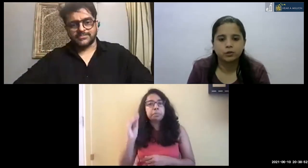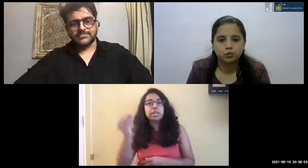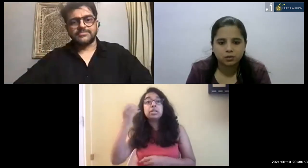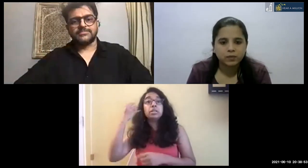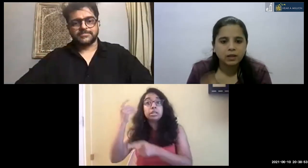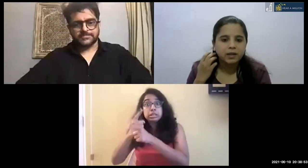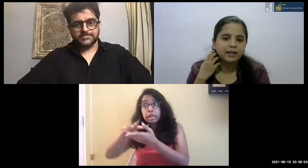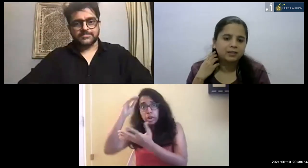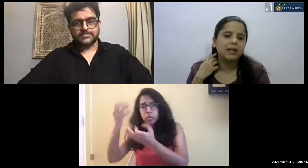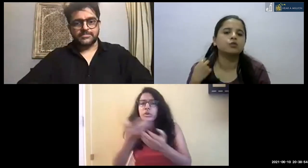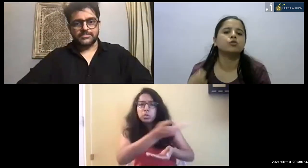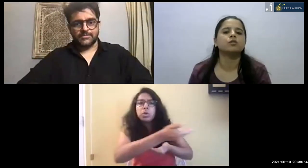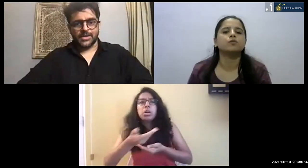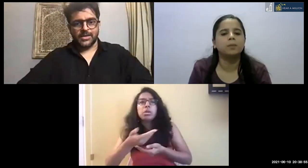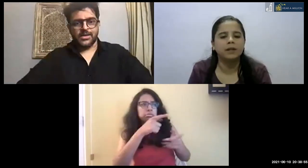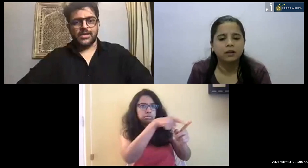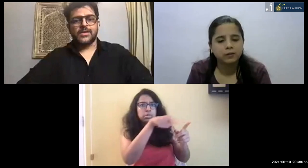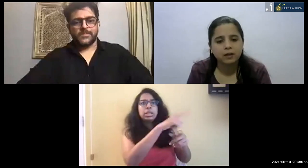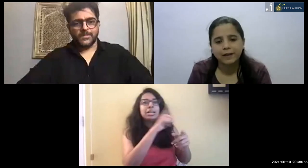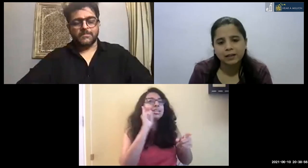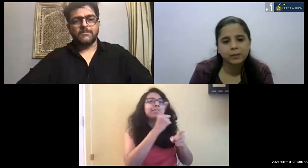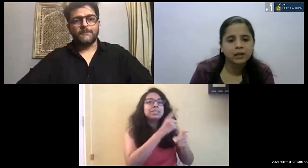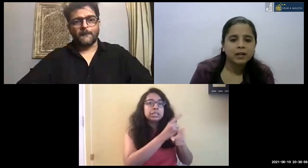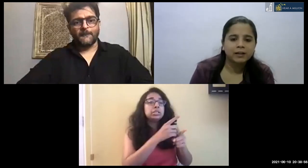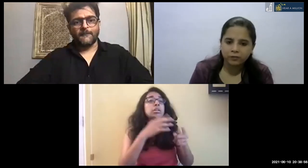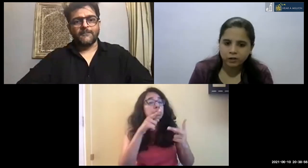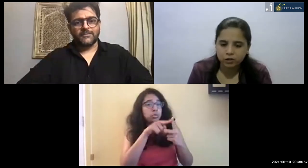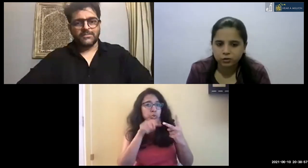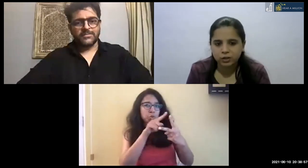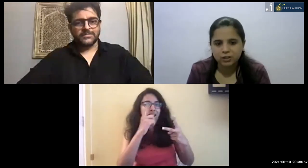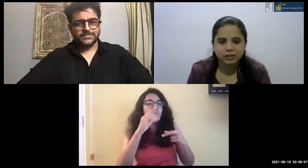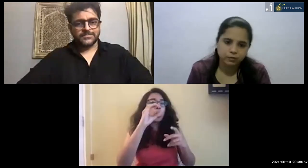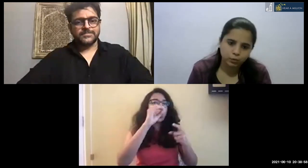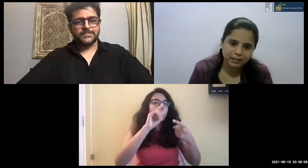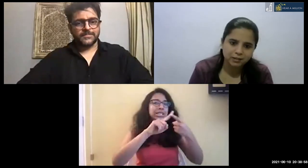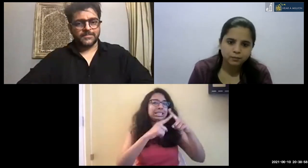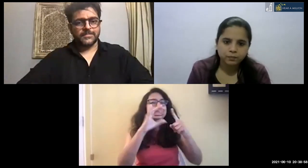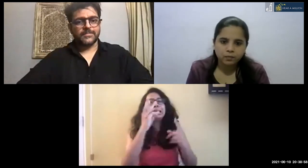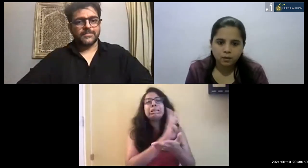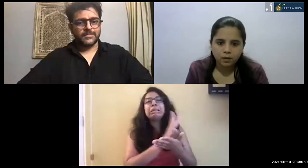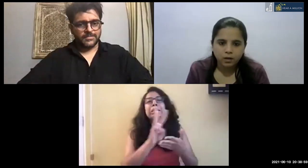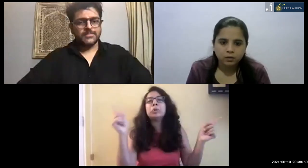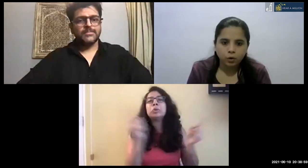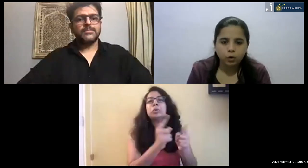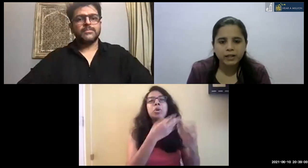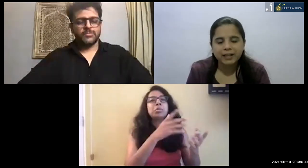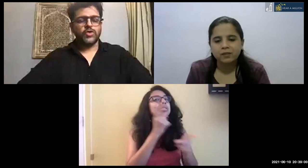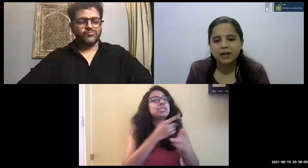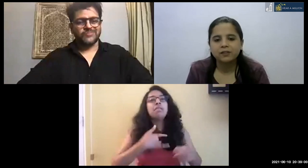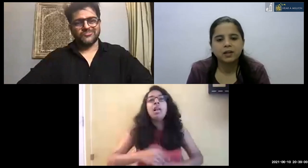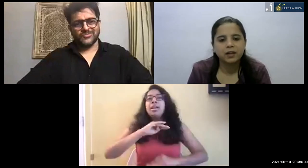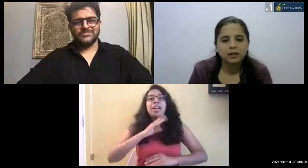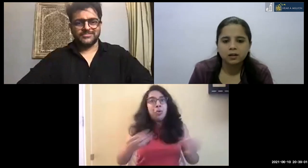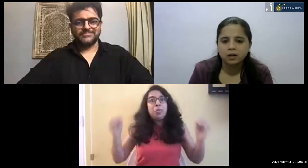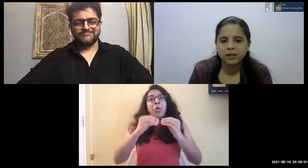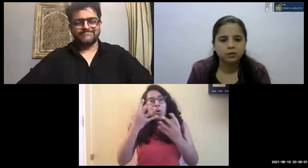in that situation? Yeah, I think that situation would be better if they are welcoming deaf teachers to teach the deaf students. So OTT, we